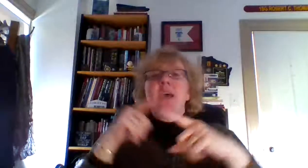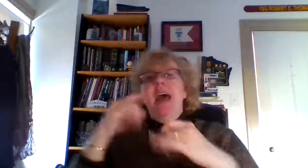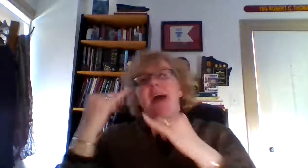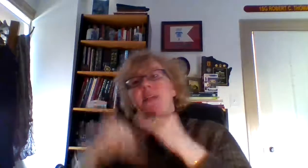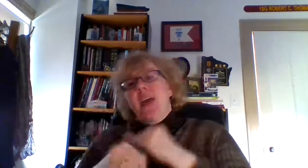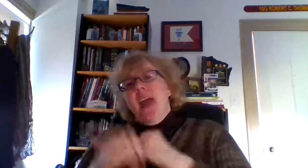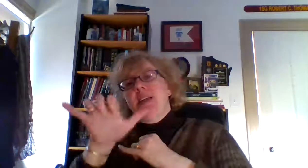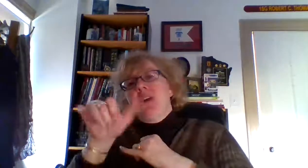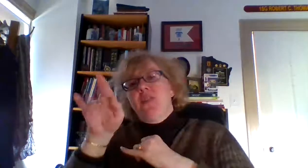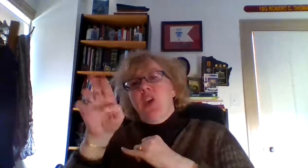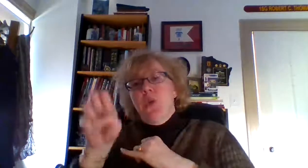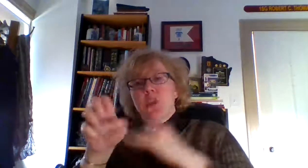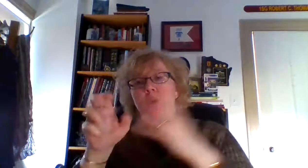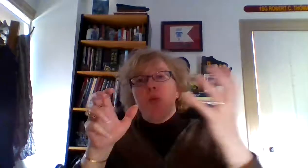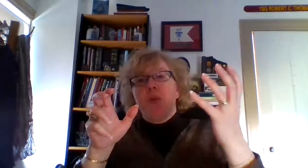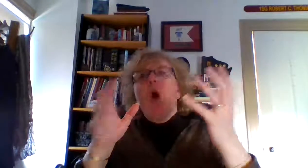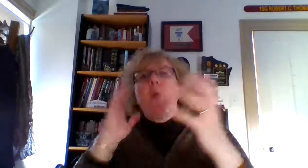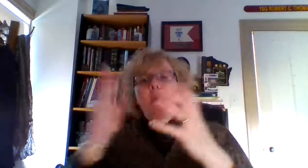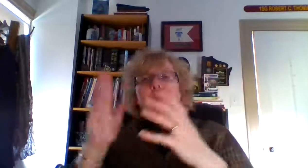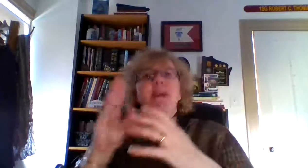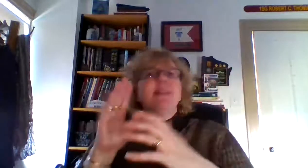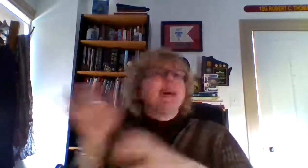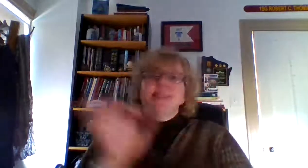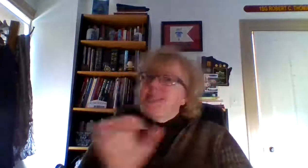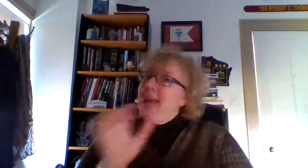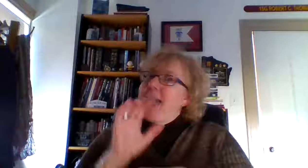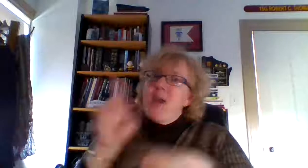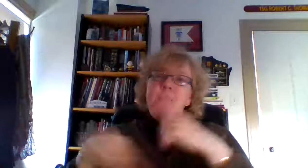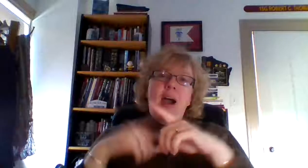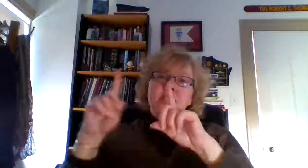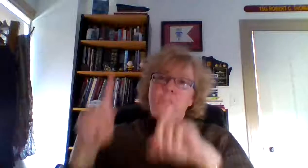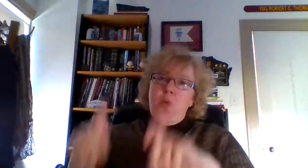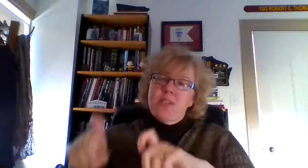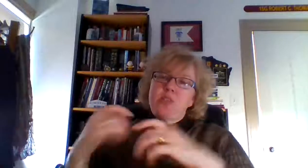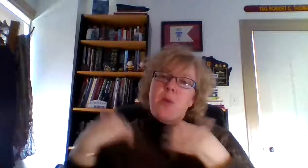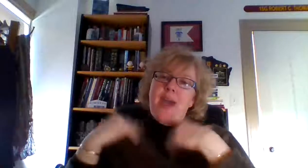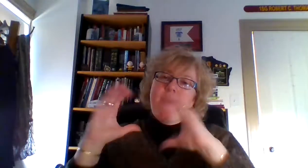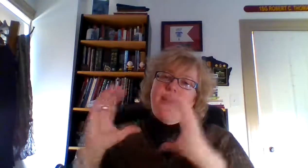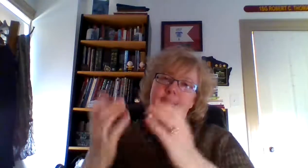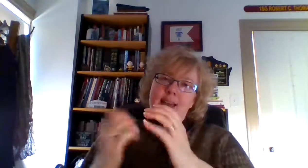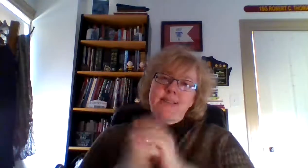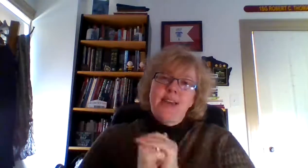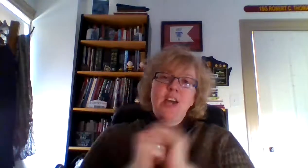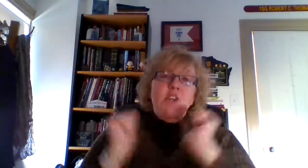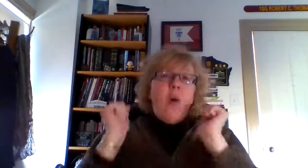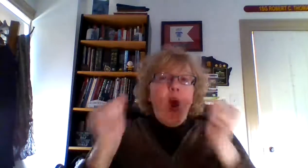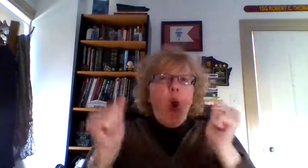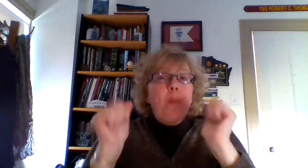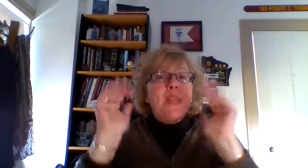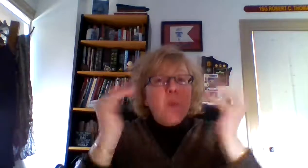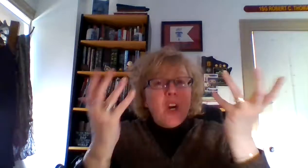and at the end of the YouTube will be like the same kinds of quizzes we had in class. So I hope this